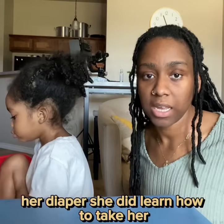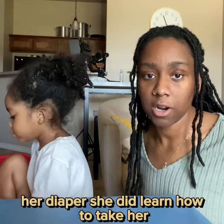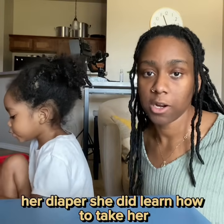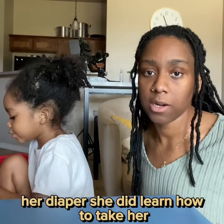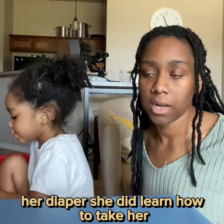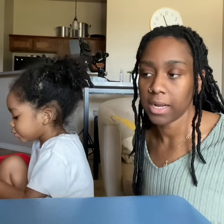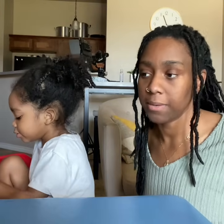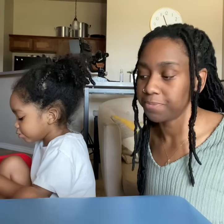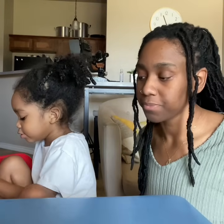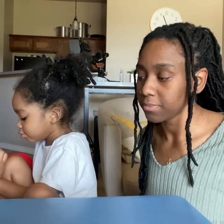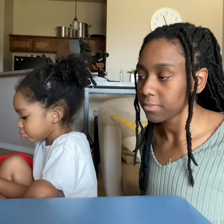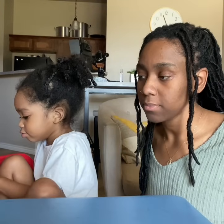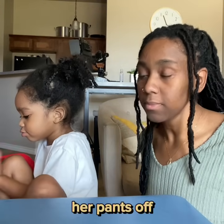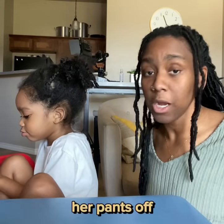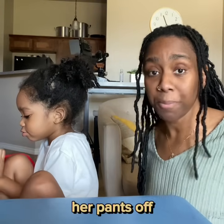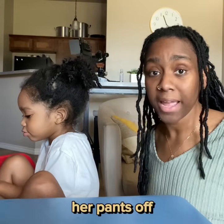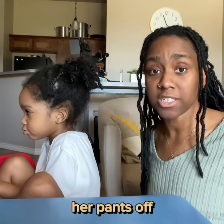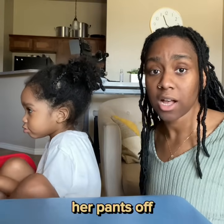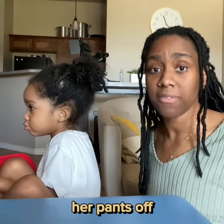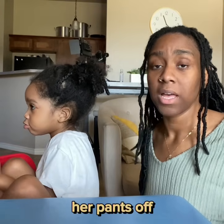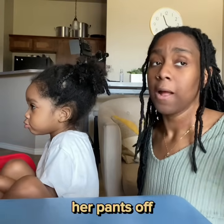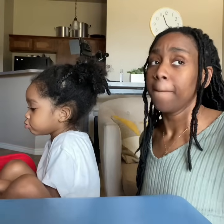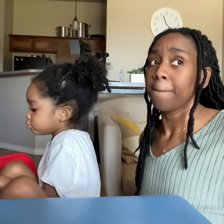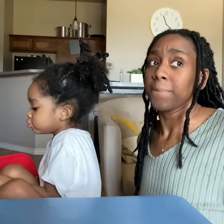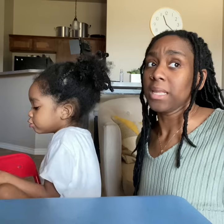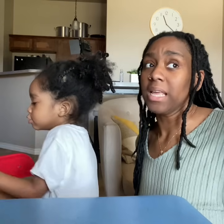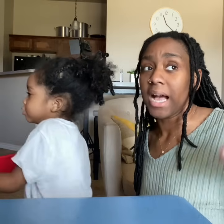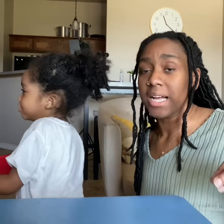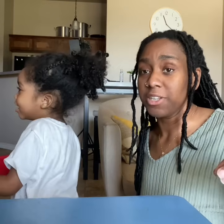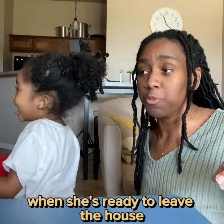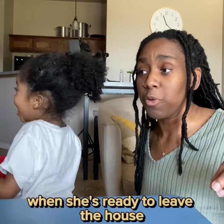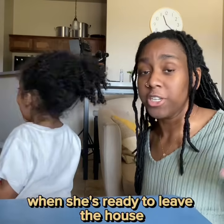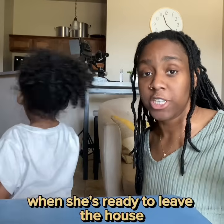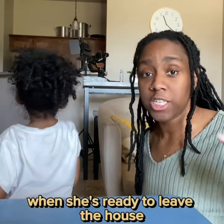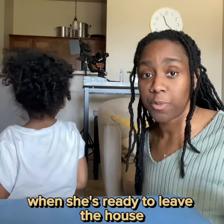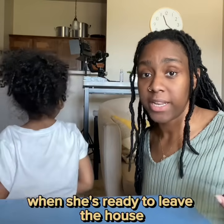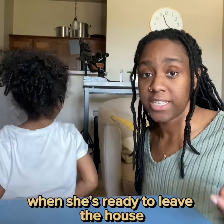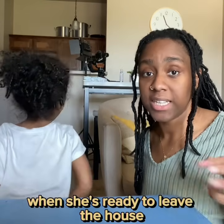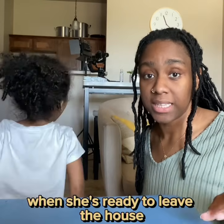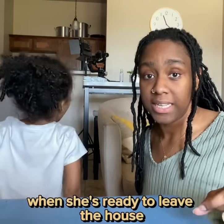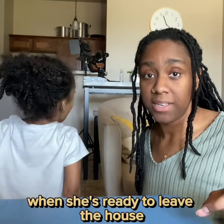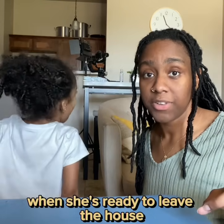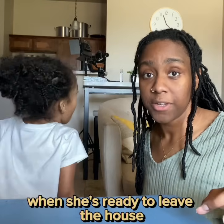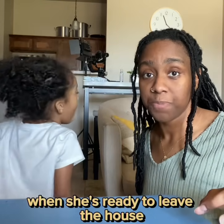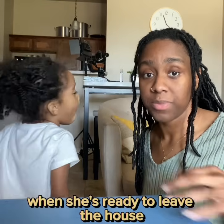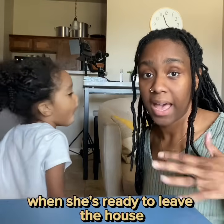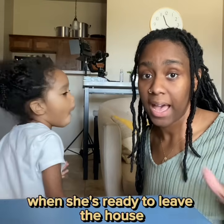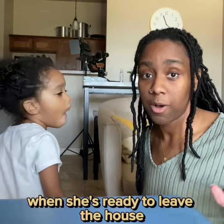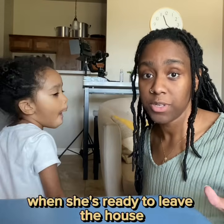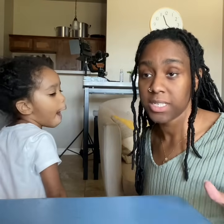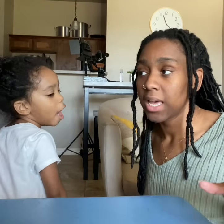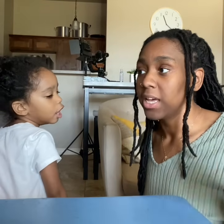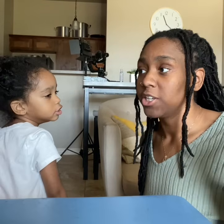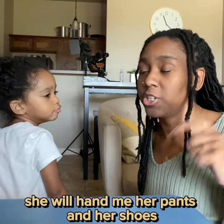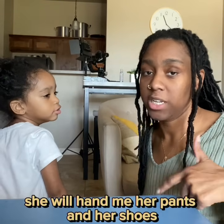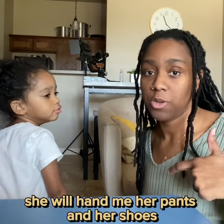her her pants off. When she's ready to leave the house, she